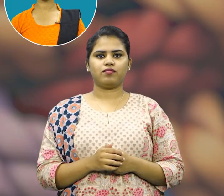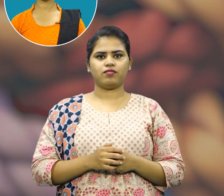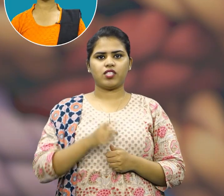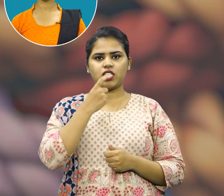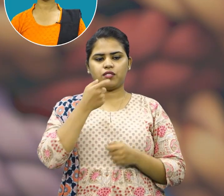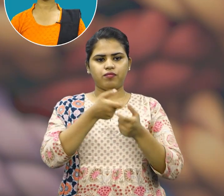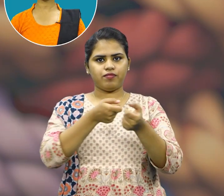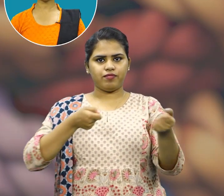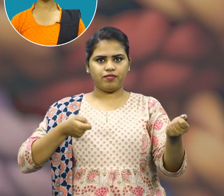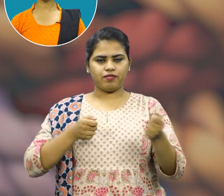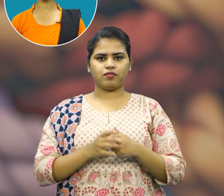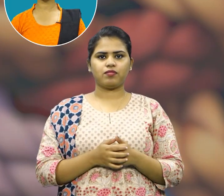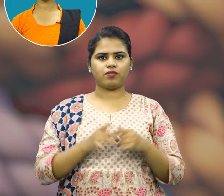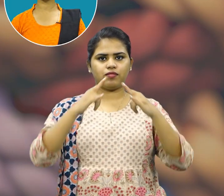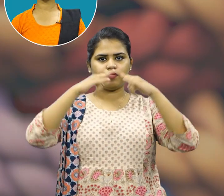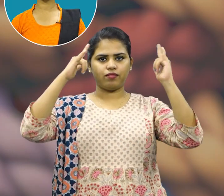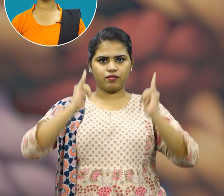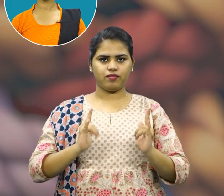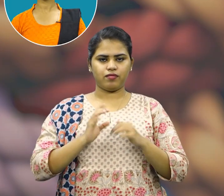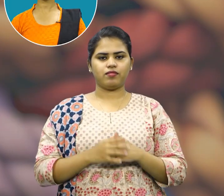ropes, tents,